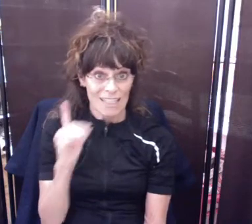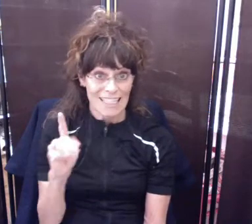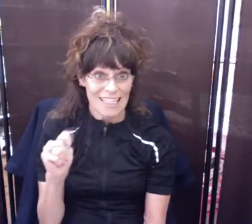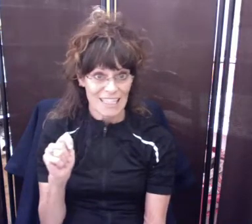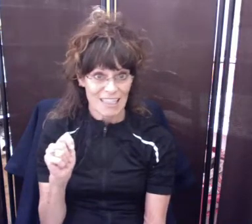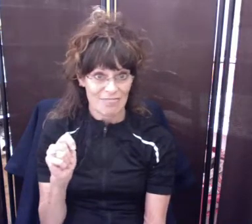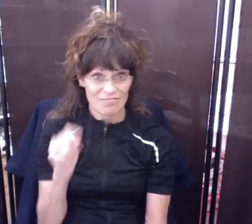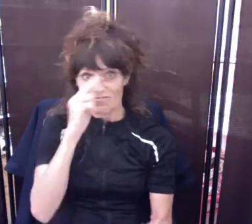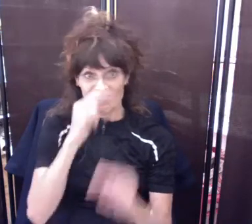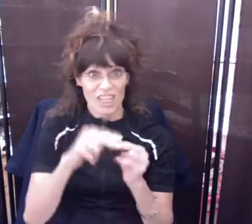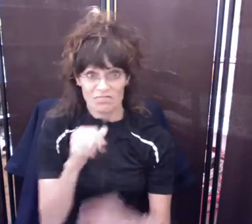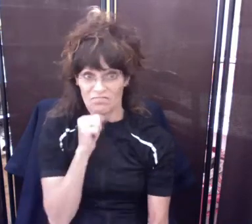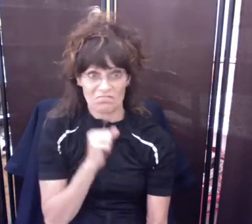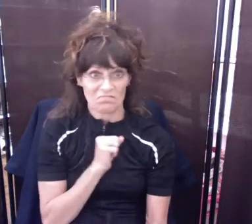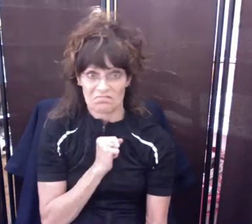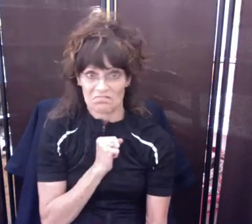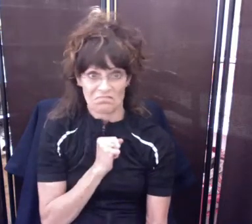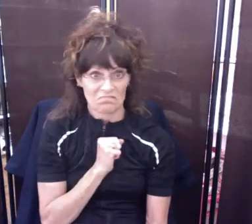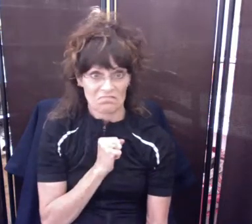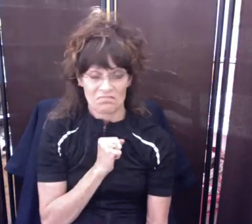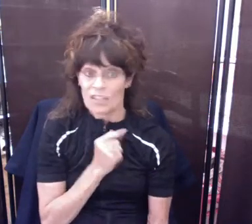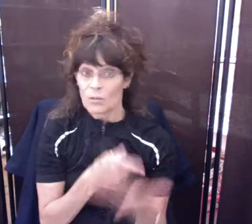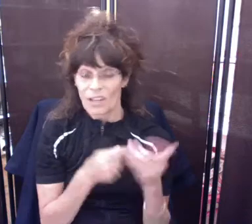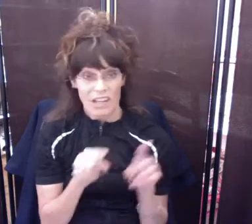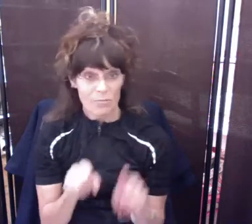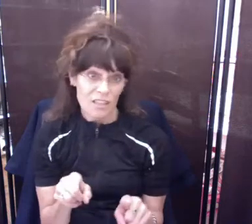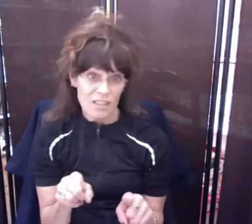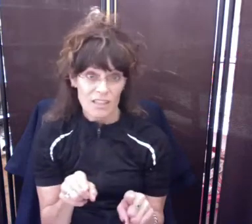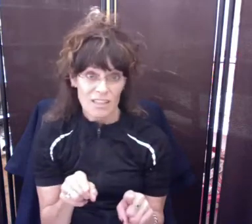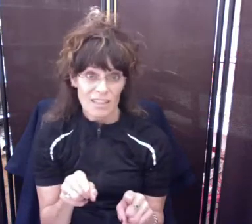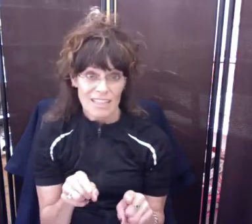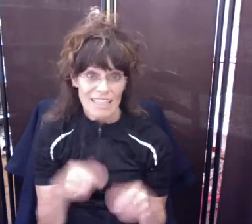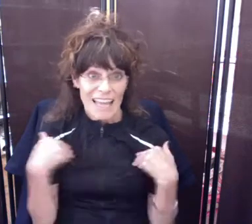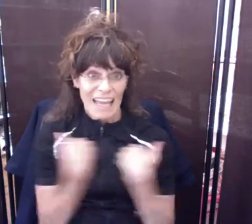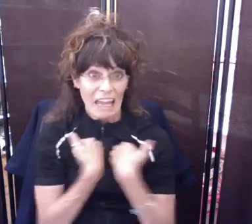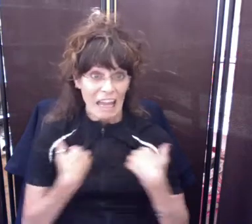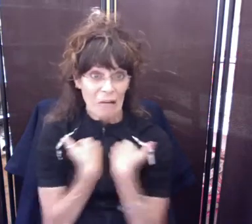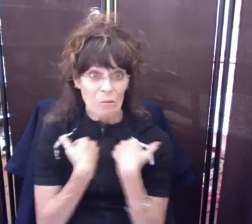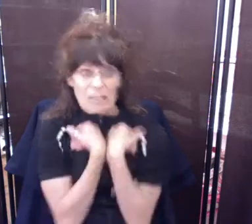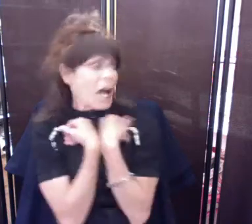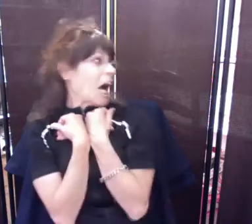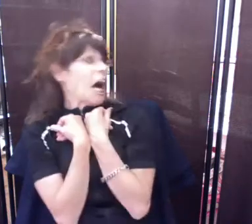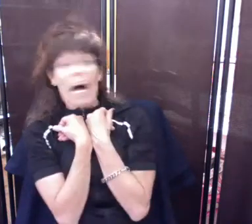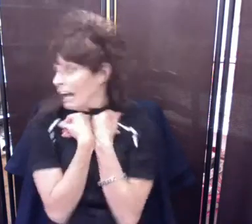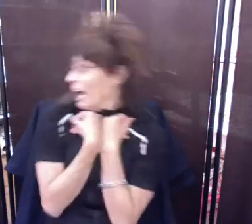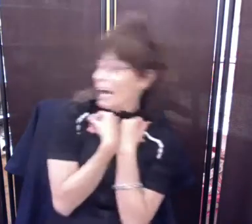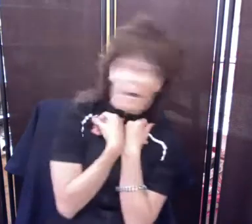fun. What happens is there's animals that are running around you, and for me, there was big